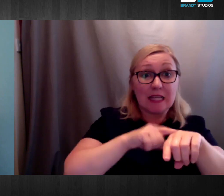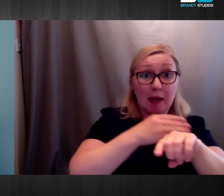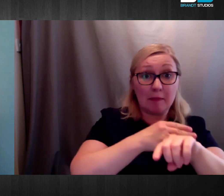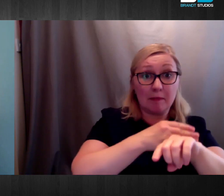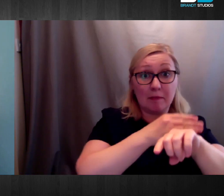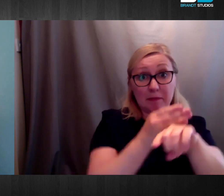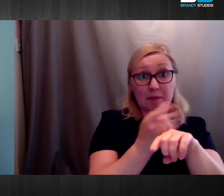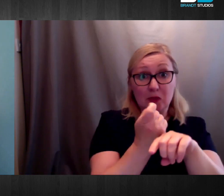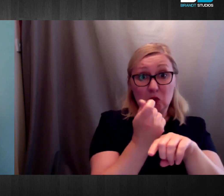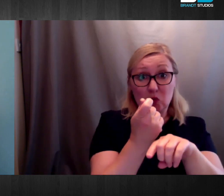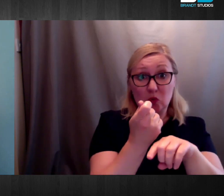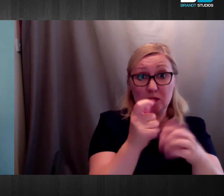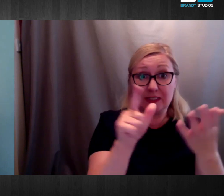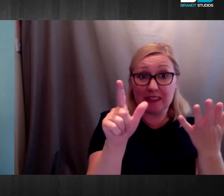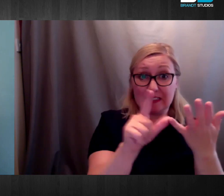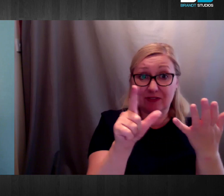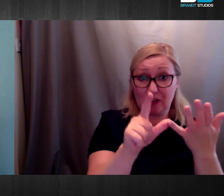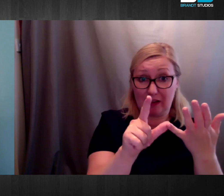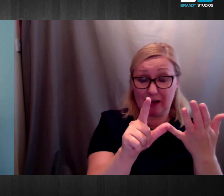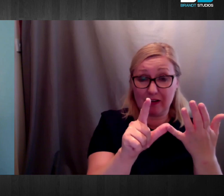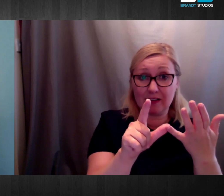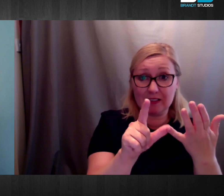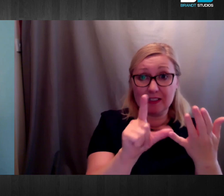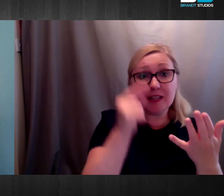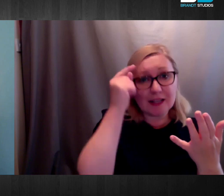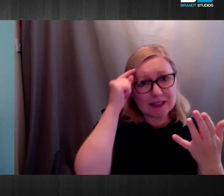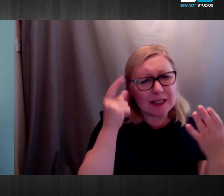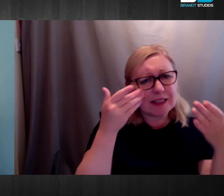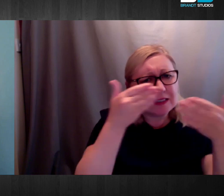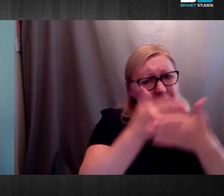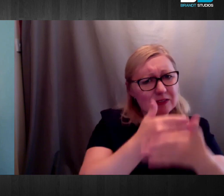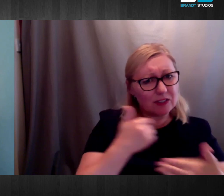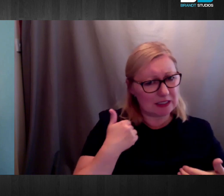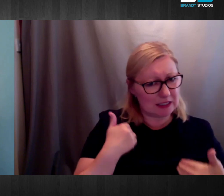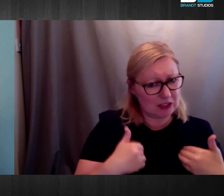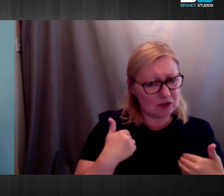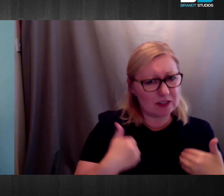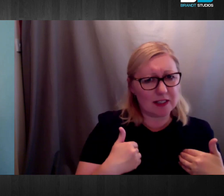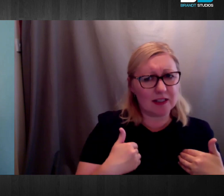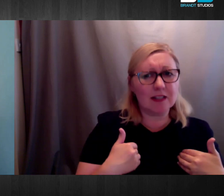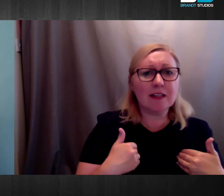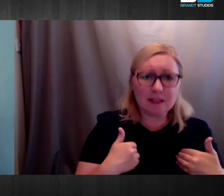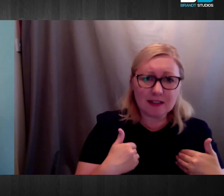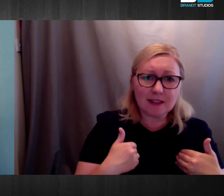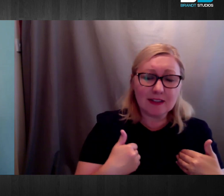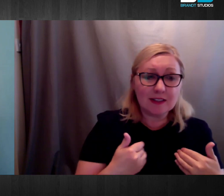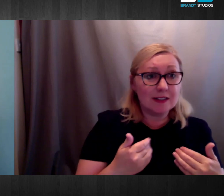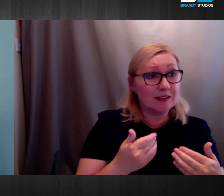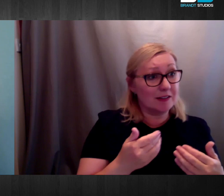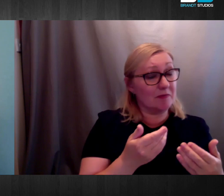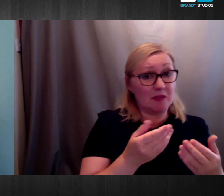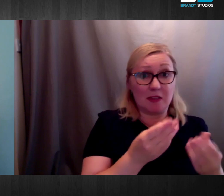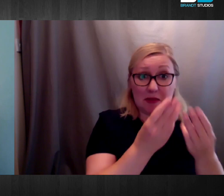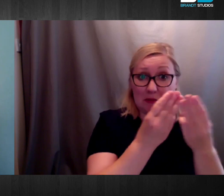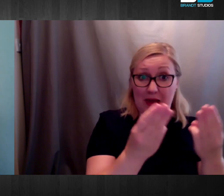has been a really interesting and varied conversation with many different perspectives being shared by people.